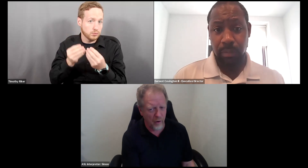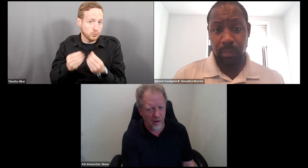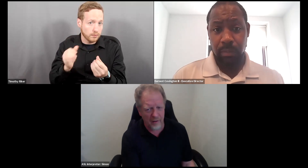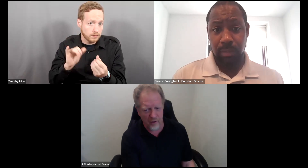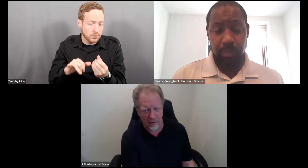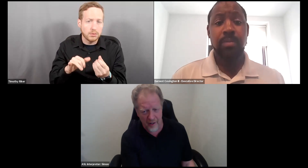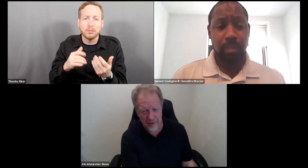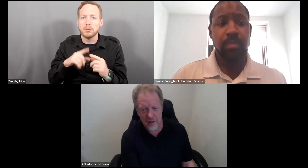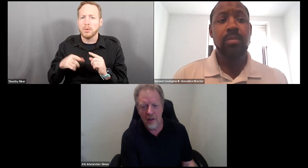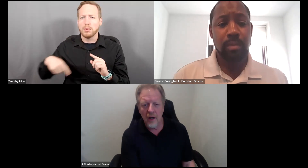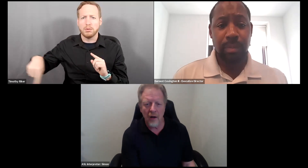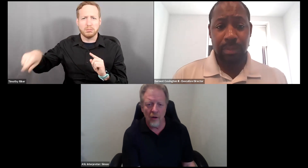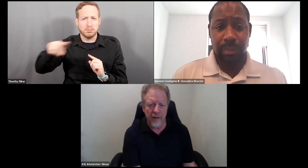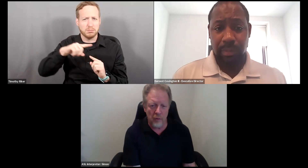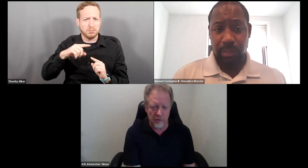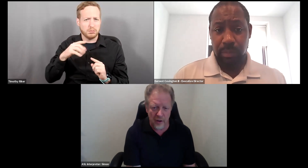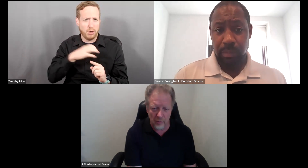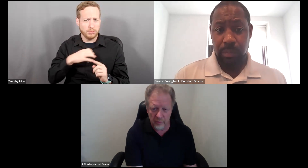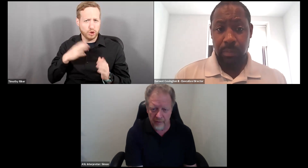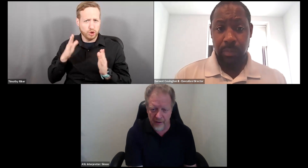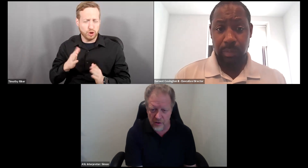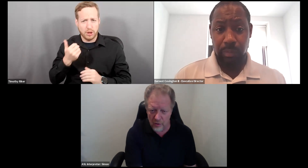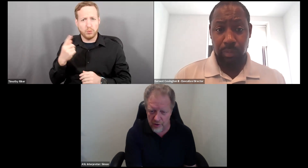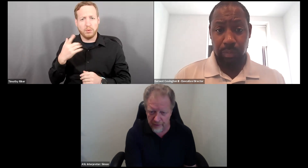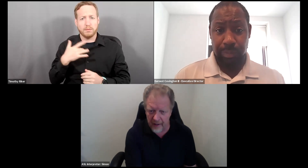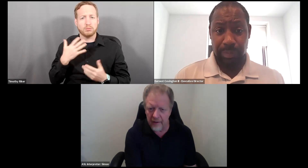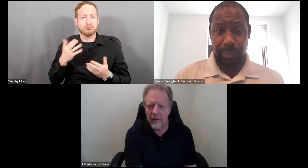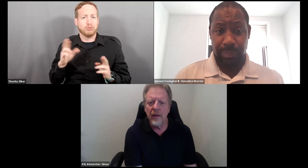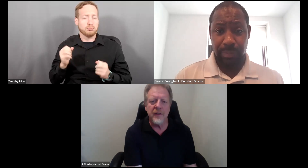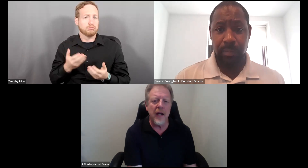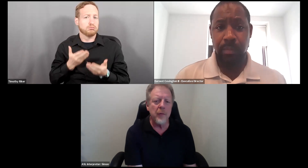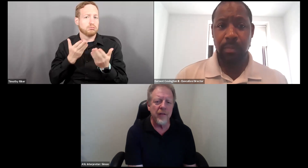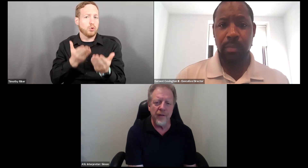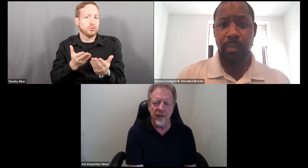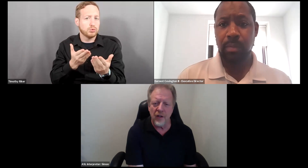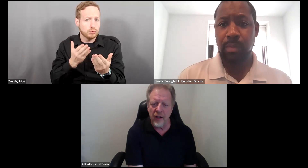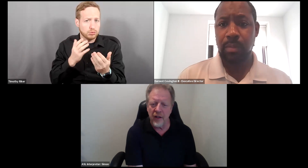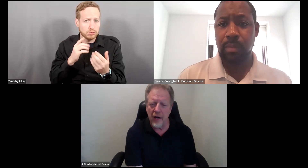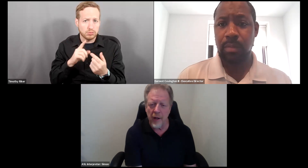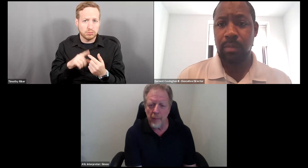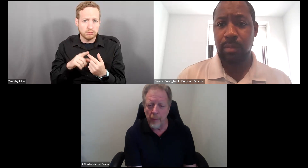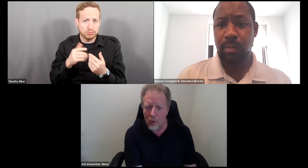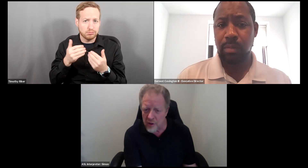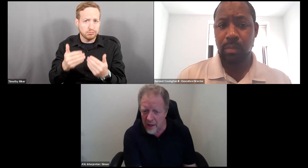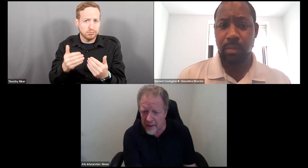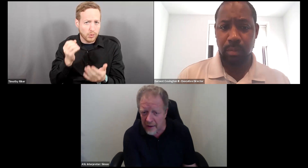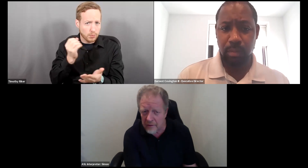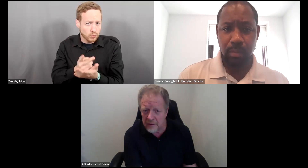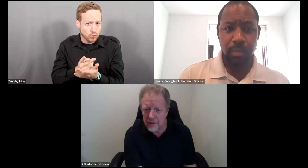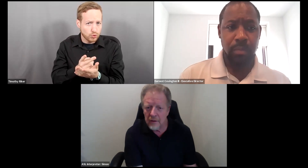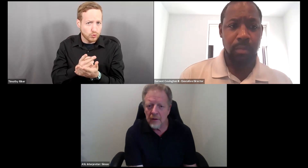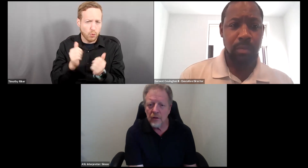between VRI and VRS. I don't know if that will, you know, if that's a solution for that. Does anybody feel that they're ready to go ahead and make a proposal on